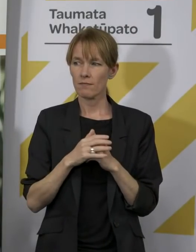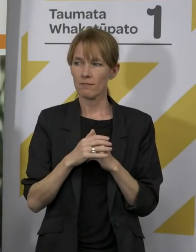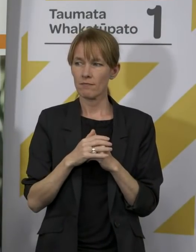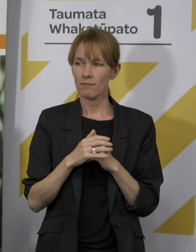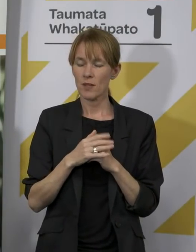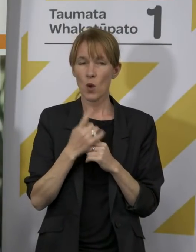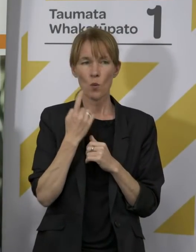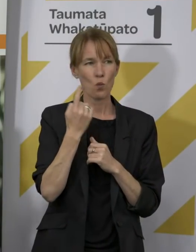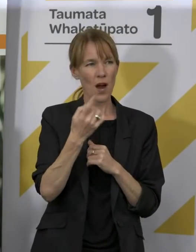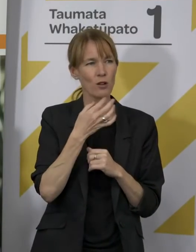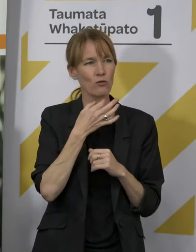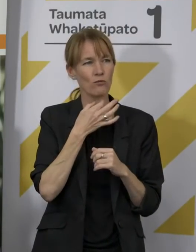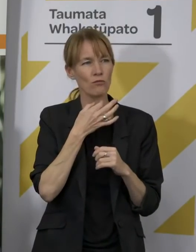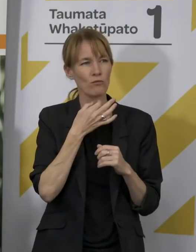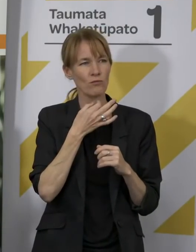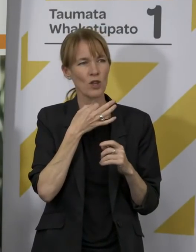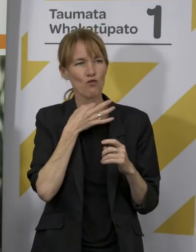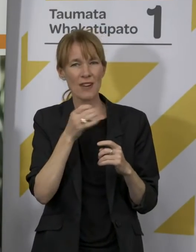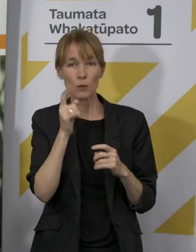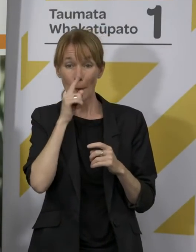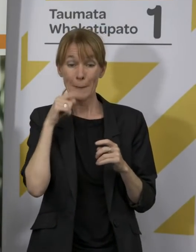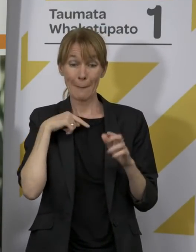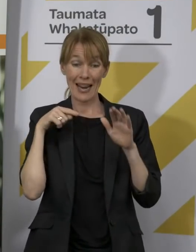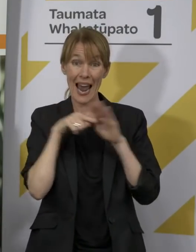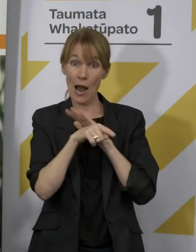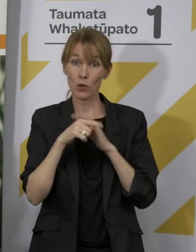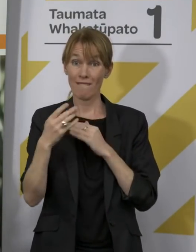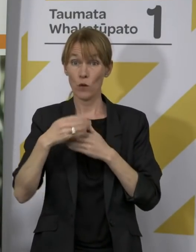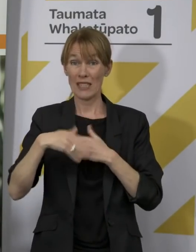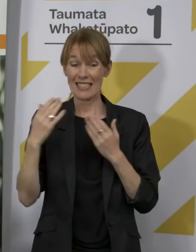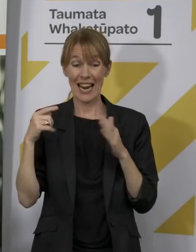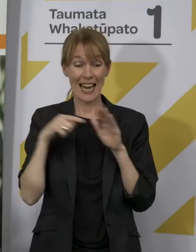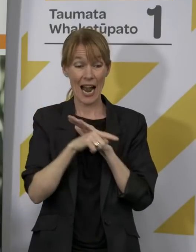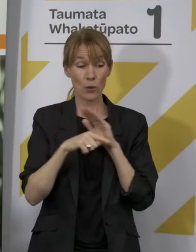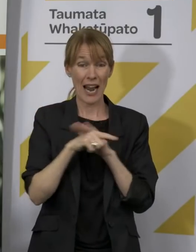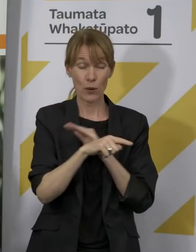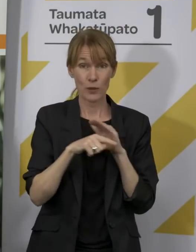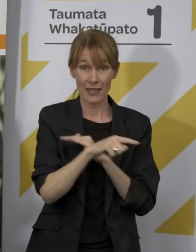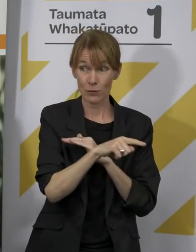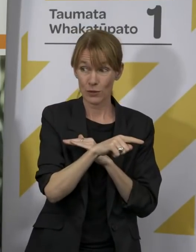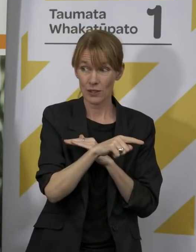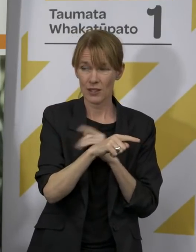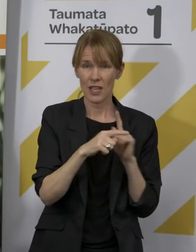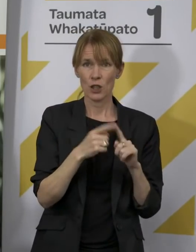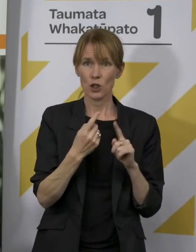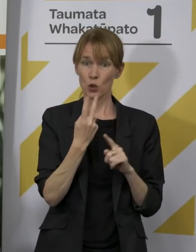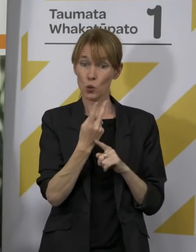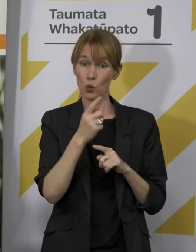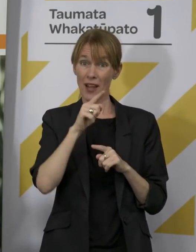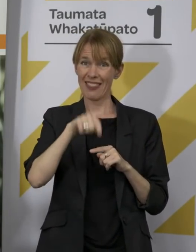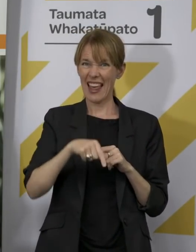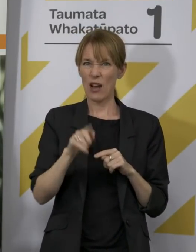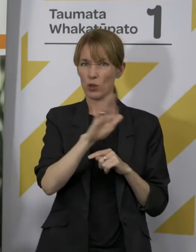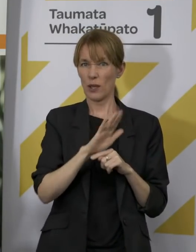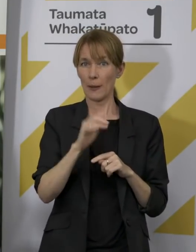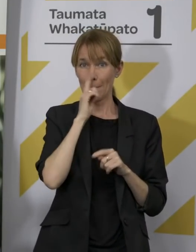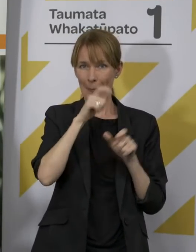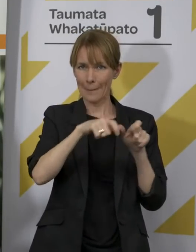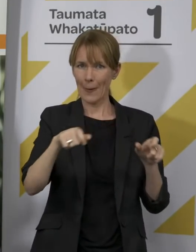because we didn't identify that through testing in those self-isolation facilities, do each of those 2,000 people pose a